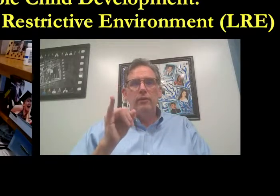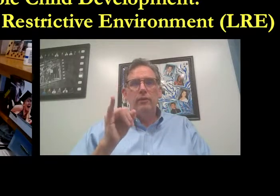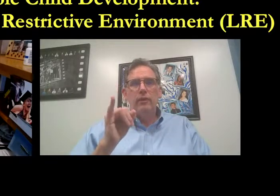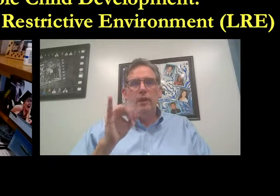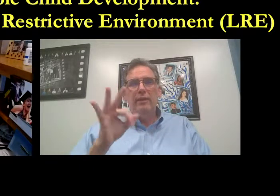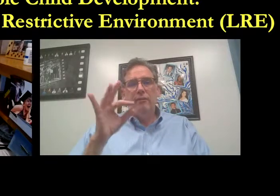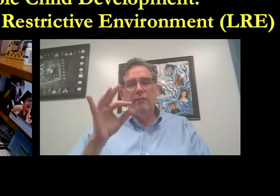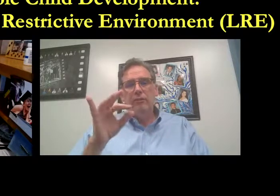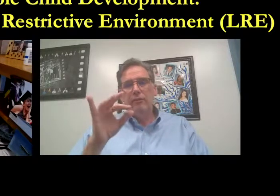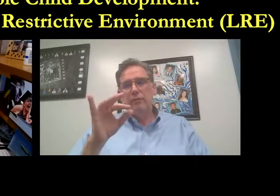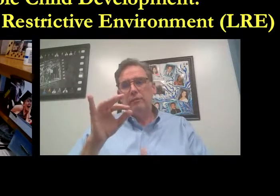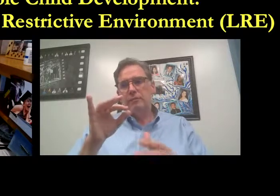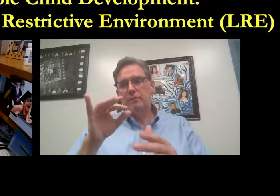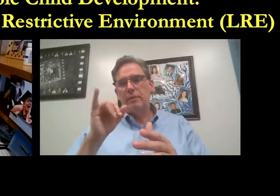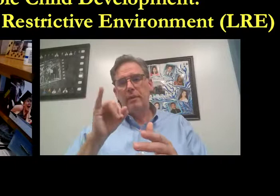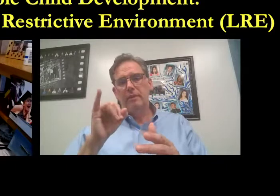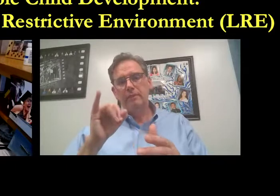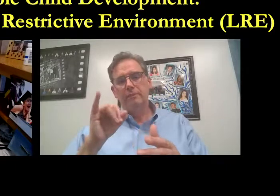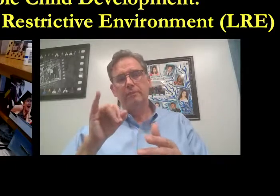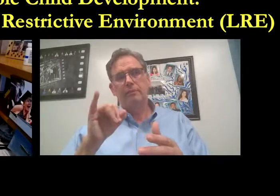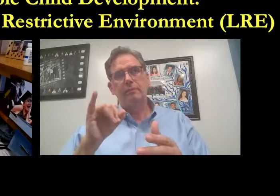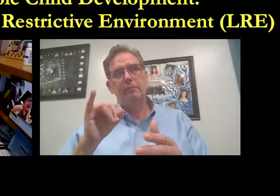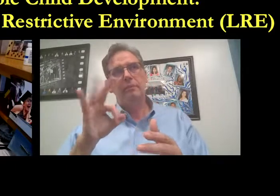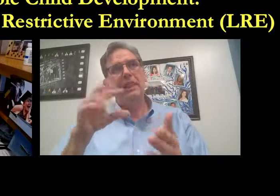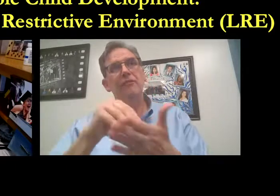about language for their son.